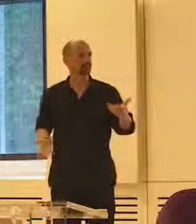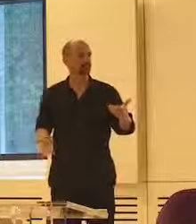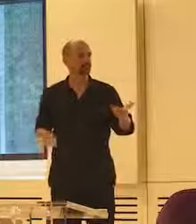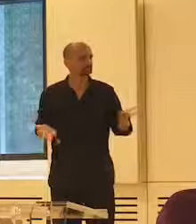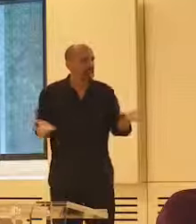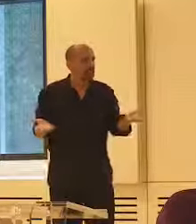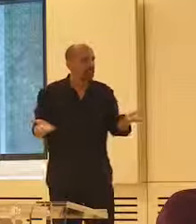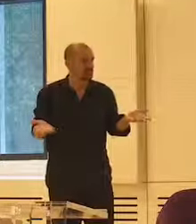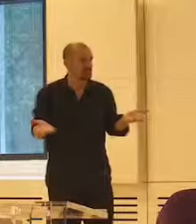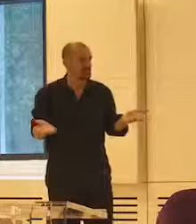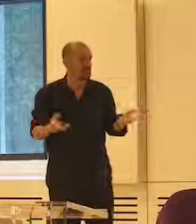They need an interpreter.